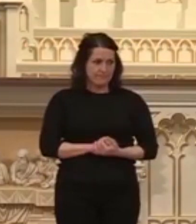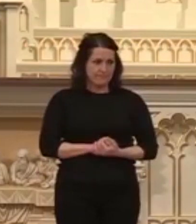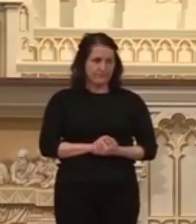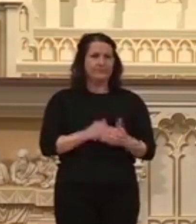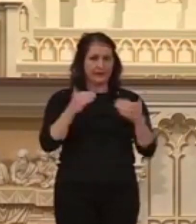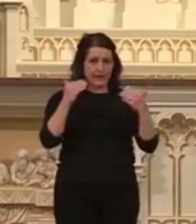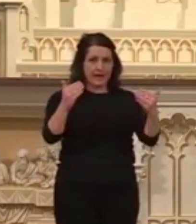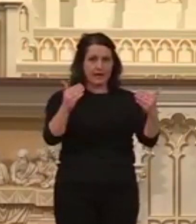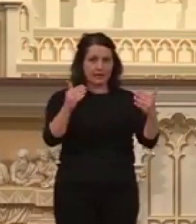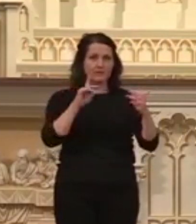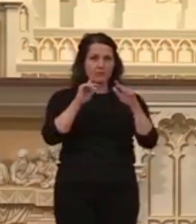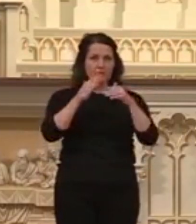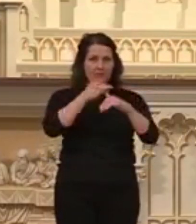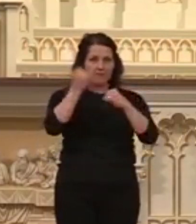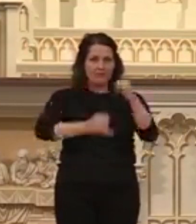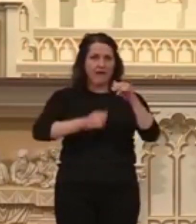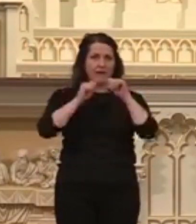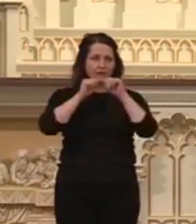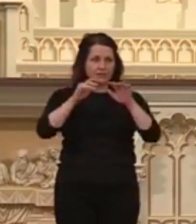Bow down for the blessing.